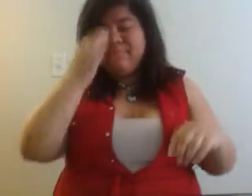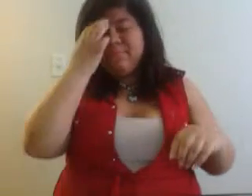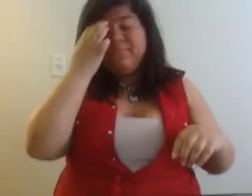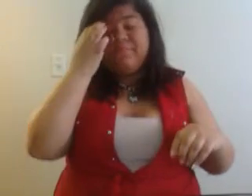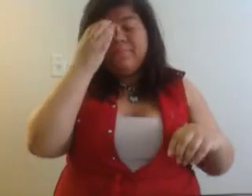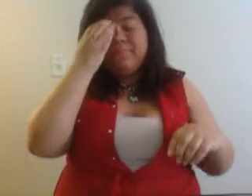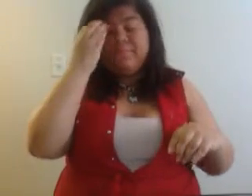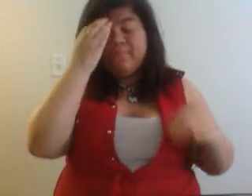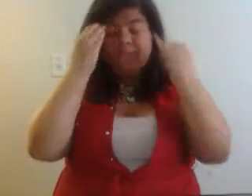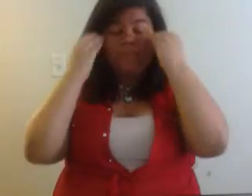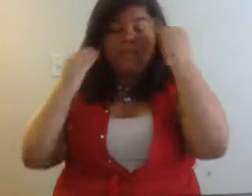me not go